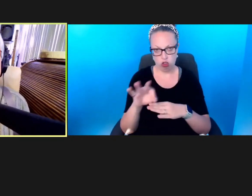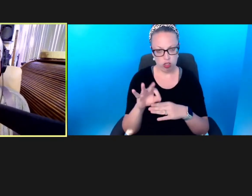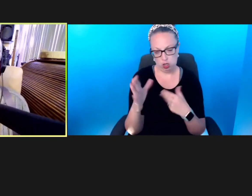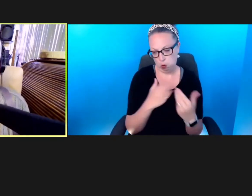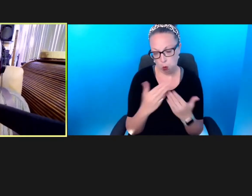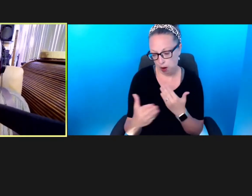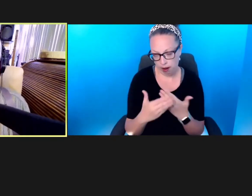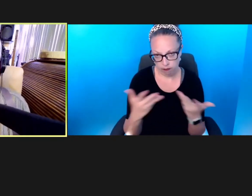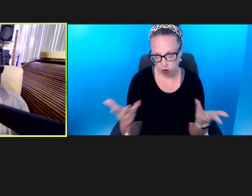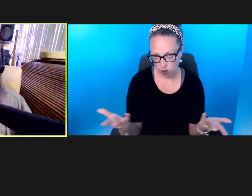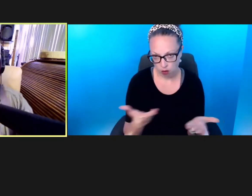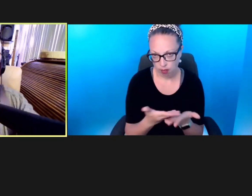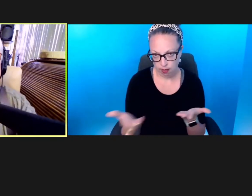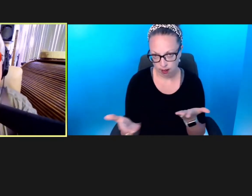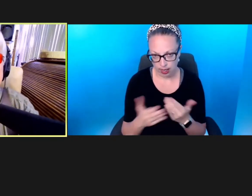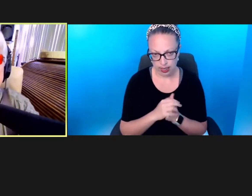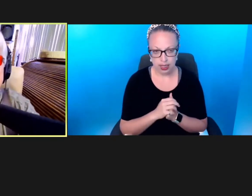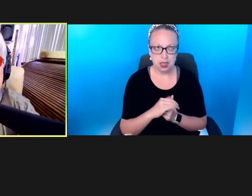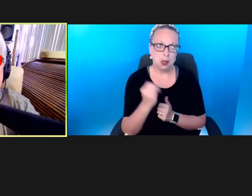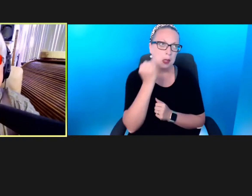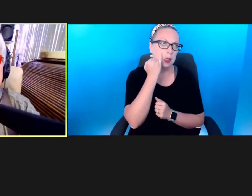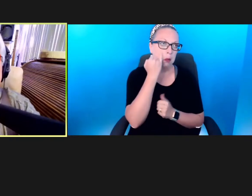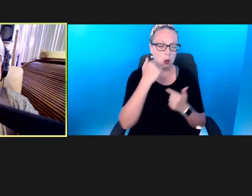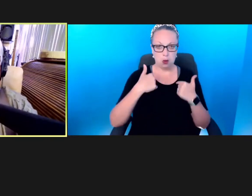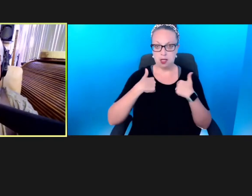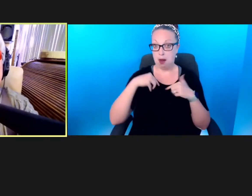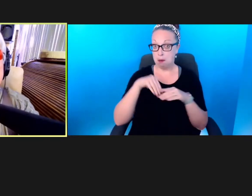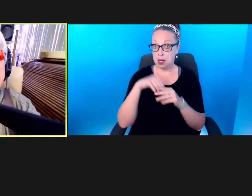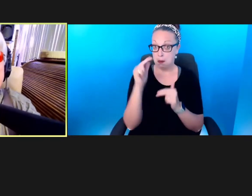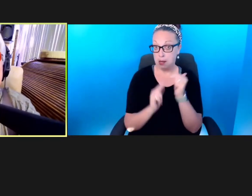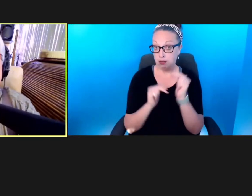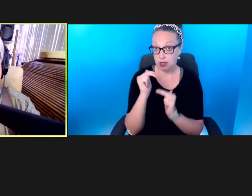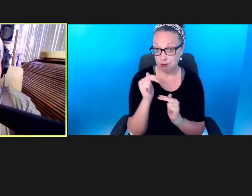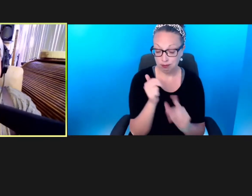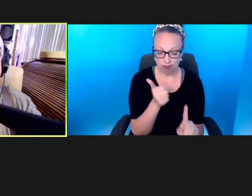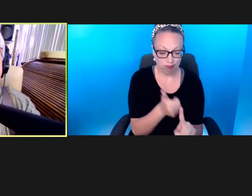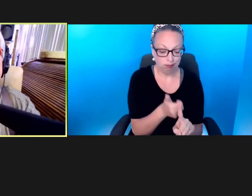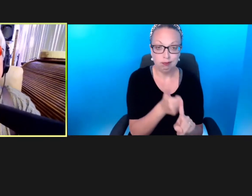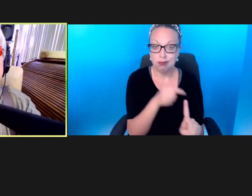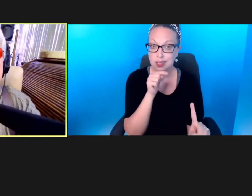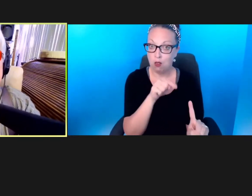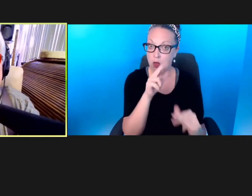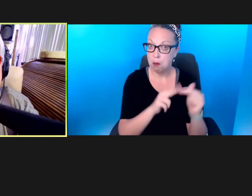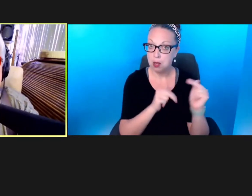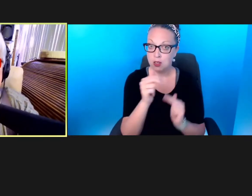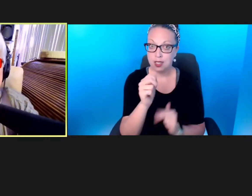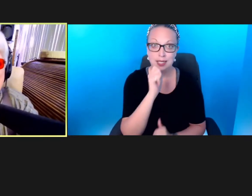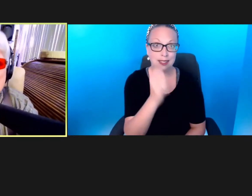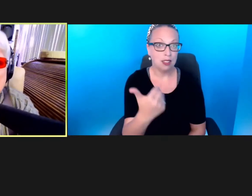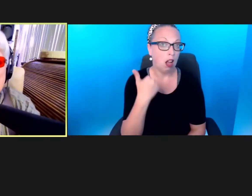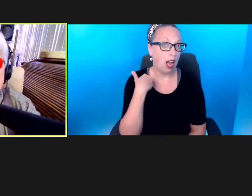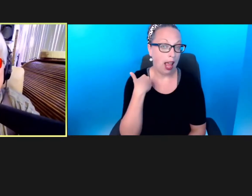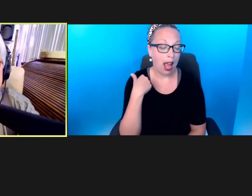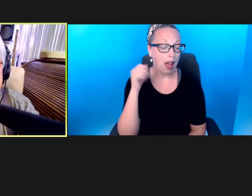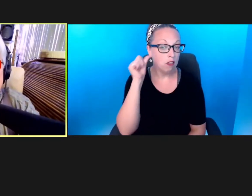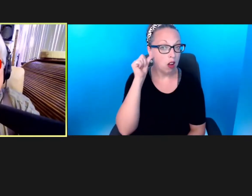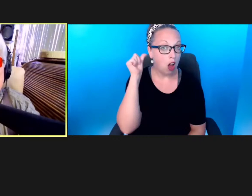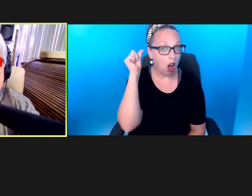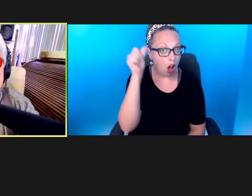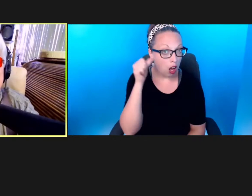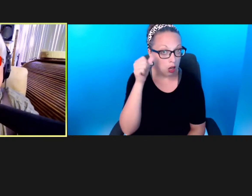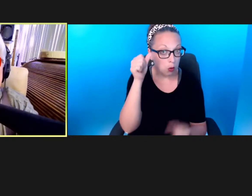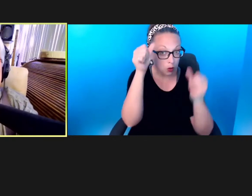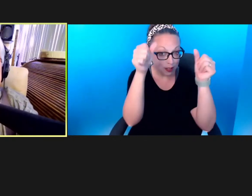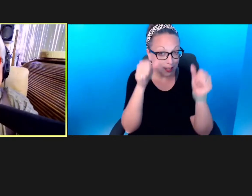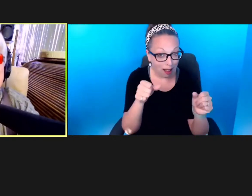So if I am in a building that does not have audible signs, and we'll talk about that at a